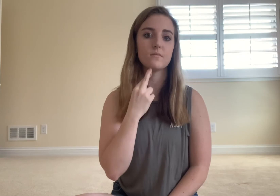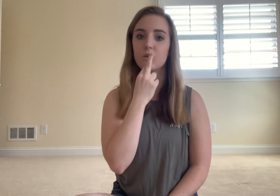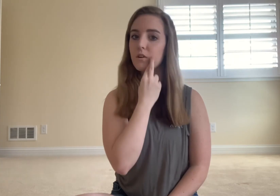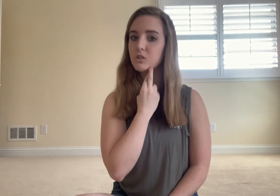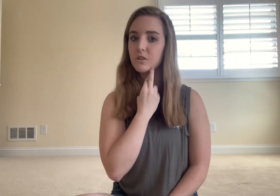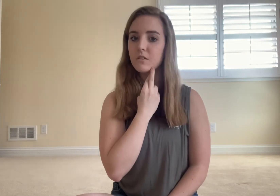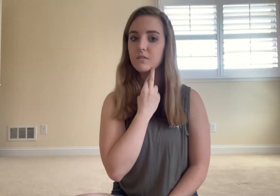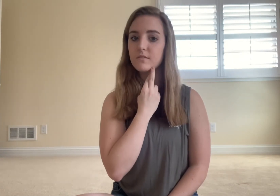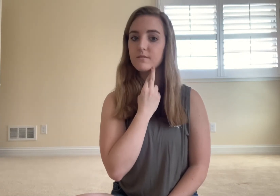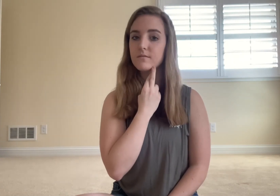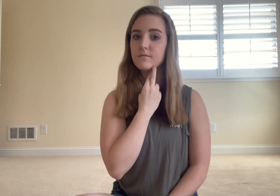Restaurant.